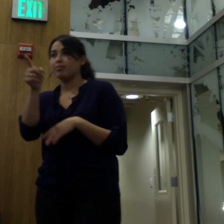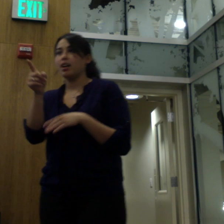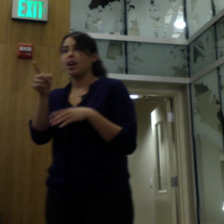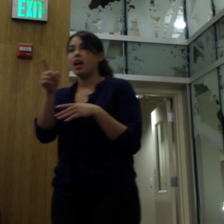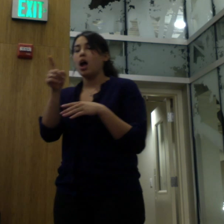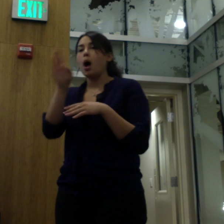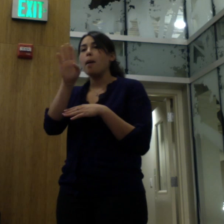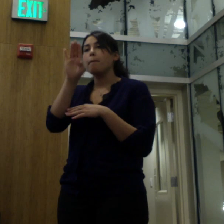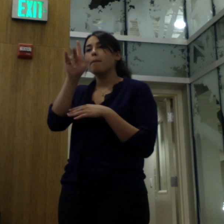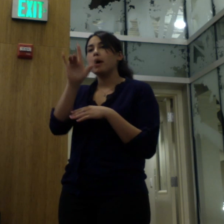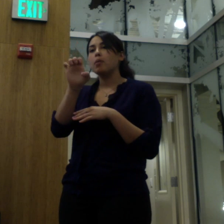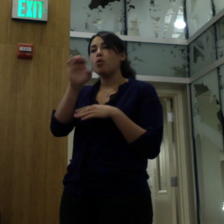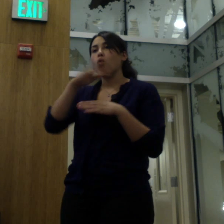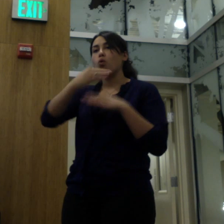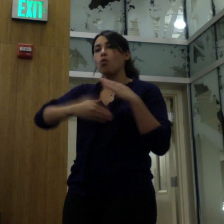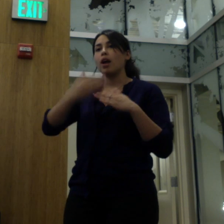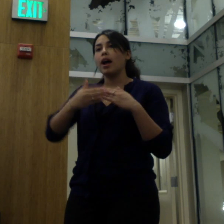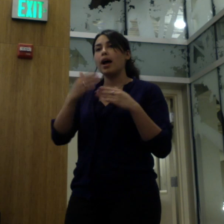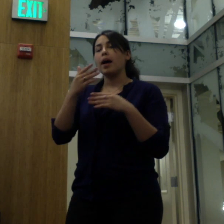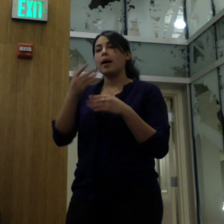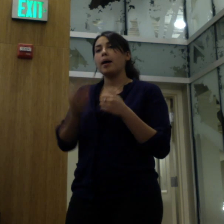It's true. It would be like an air insulation.